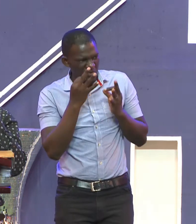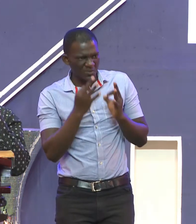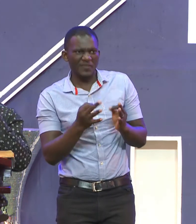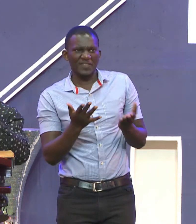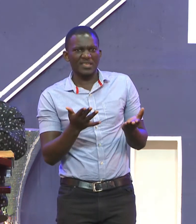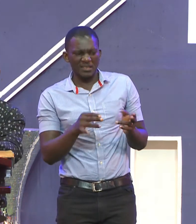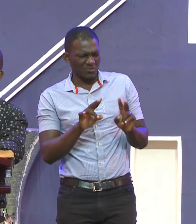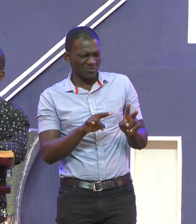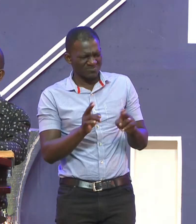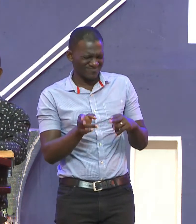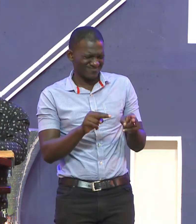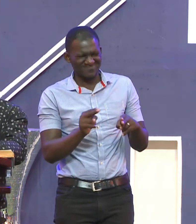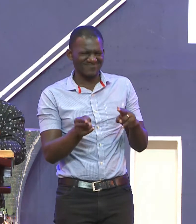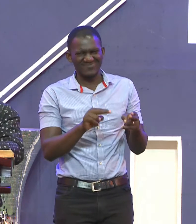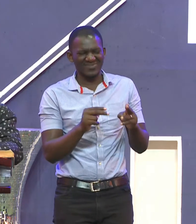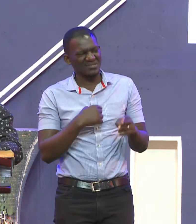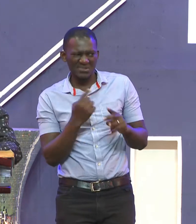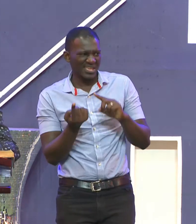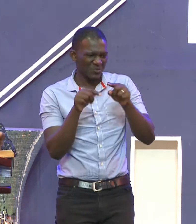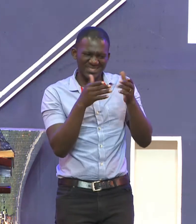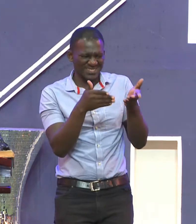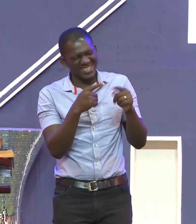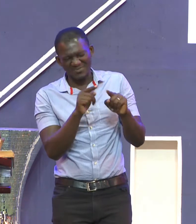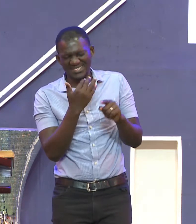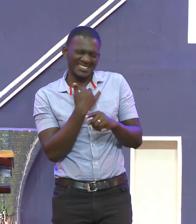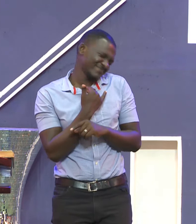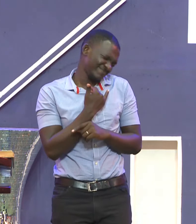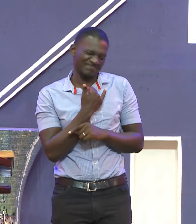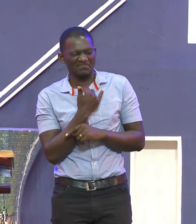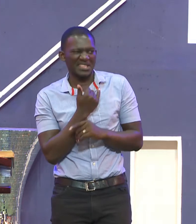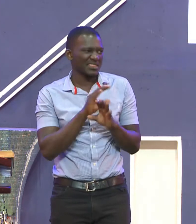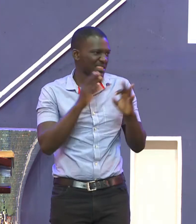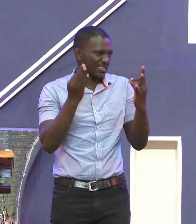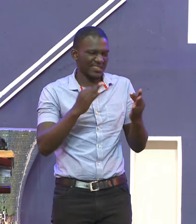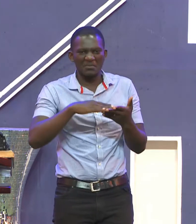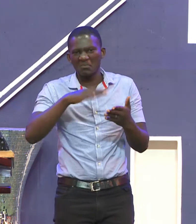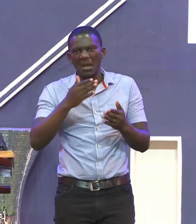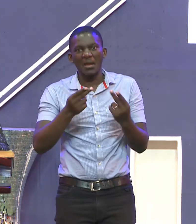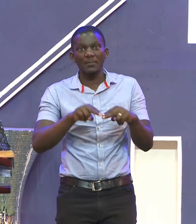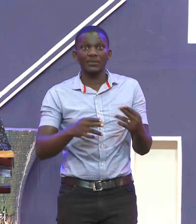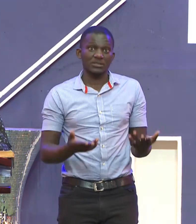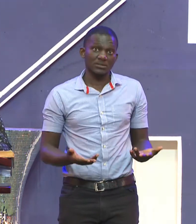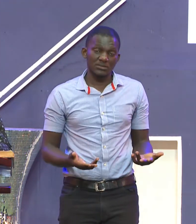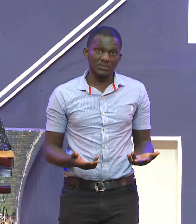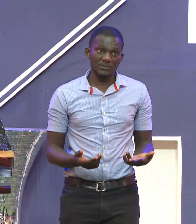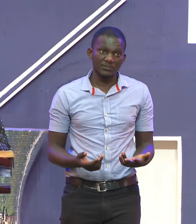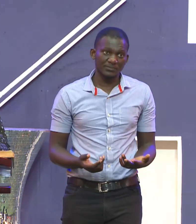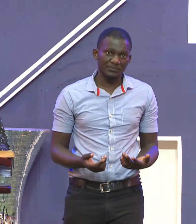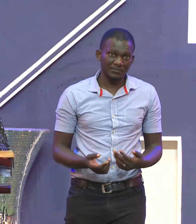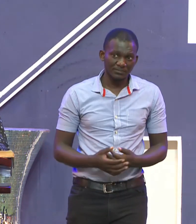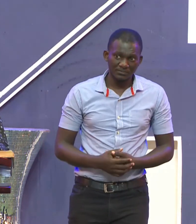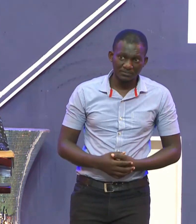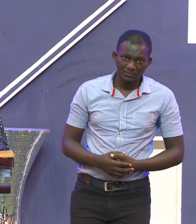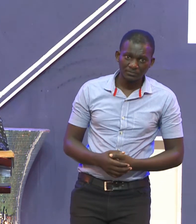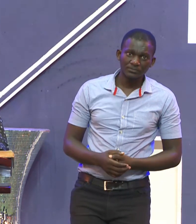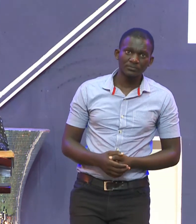from. whereby someone says I attended but it